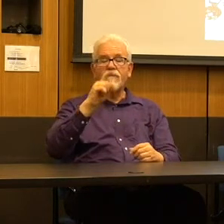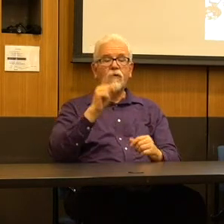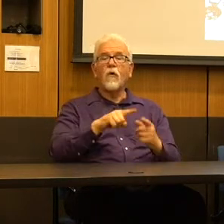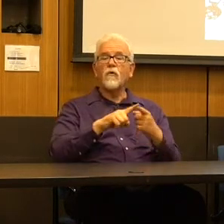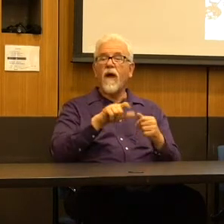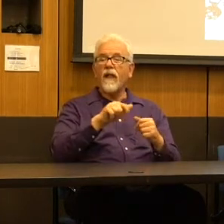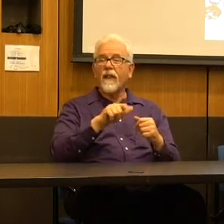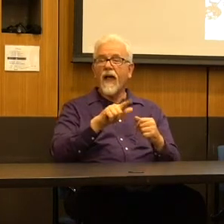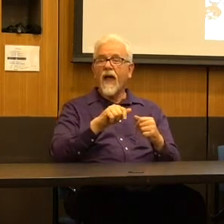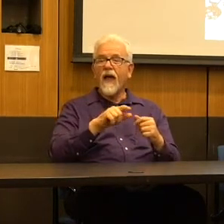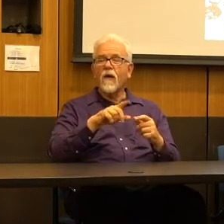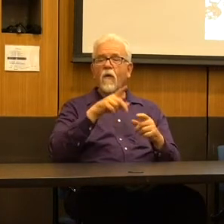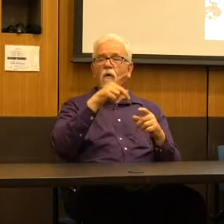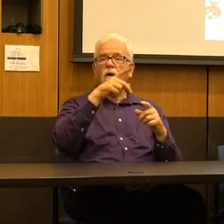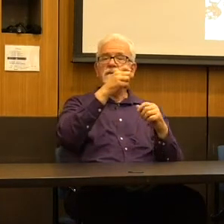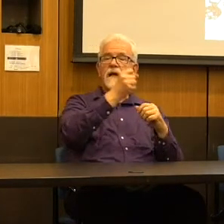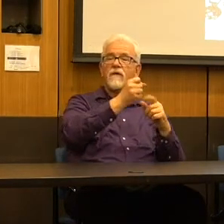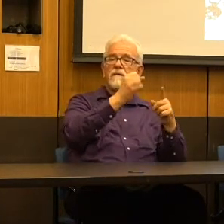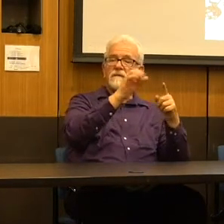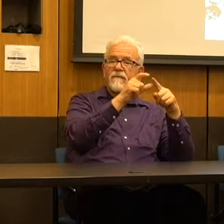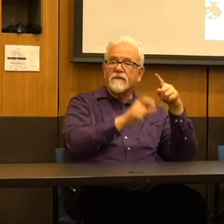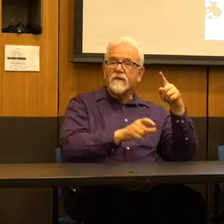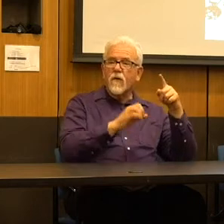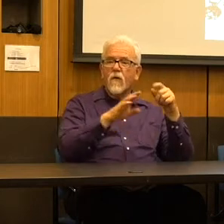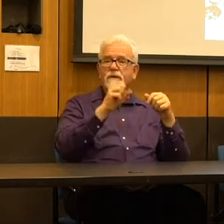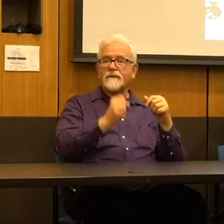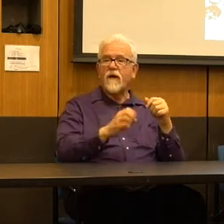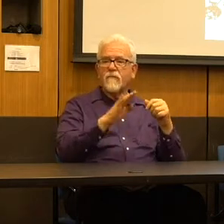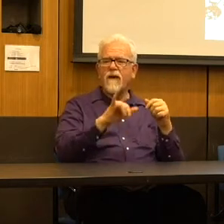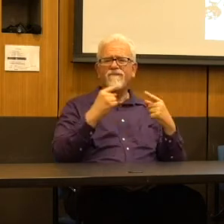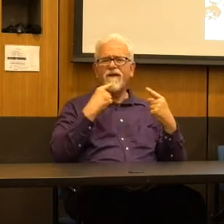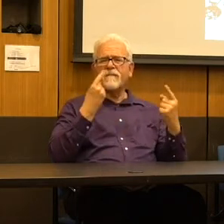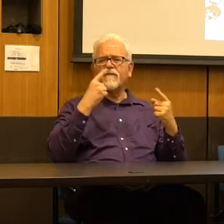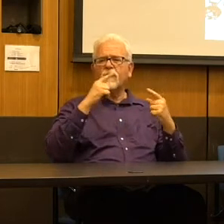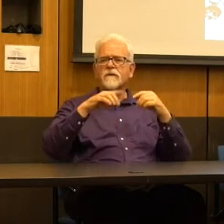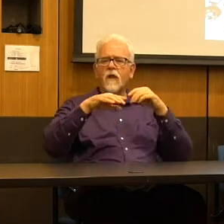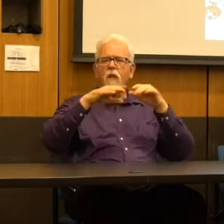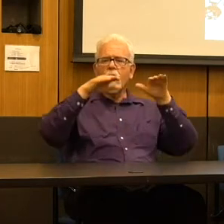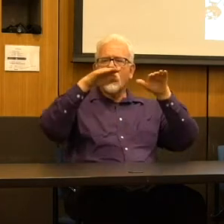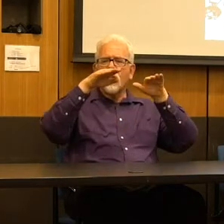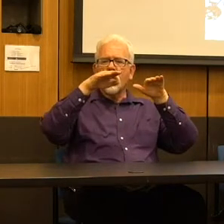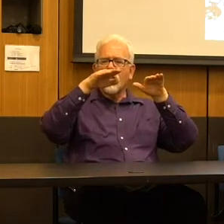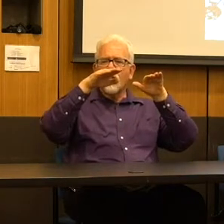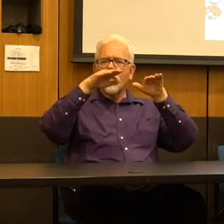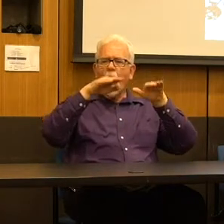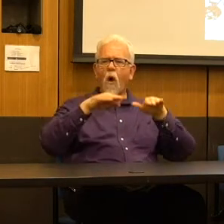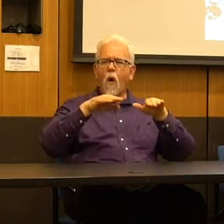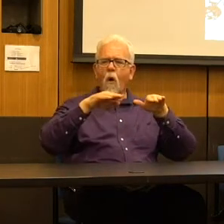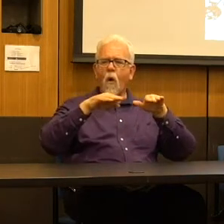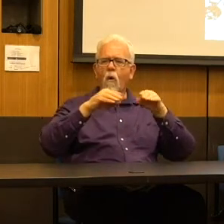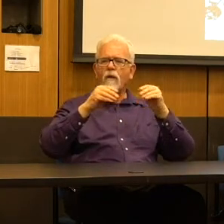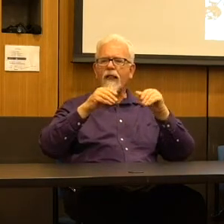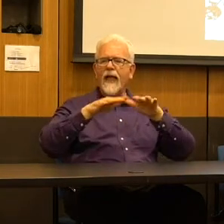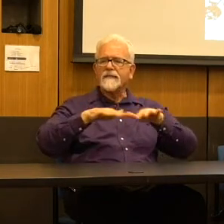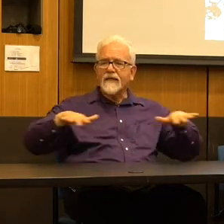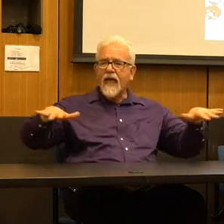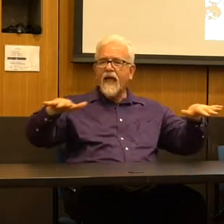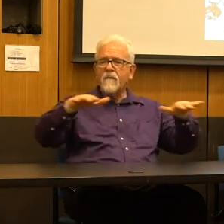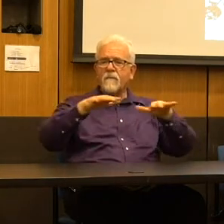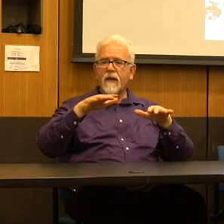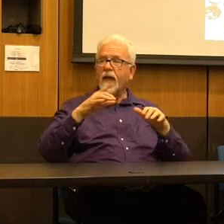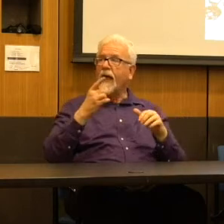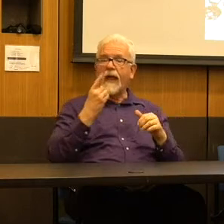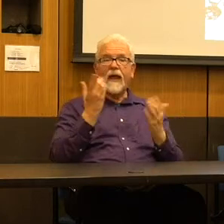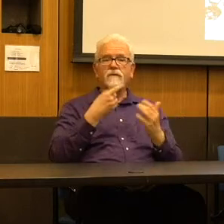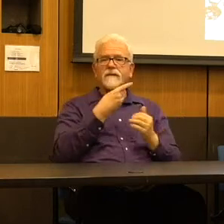or go down over to the peninsula or the South Bay, famous for its kind of low-lying landscape. We're looking at here a town planner who's